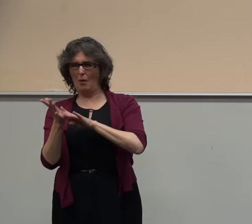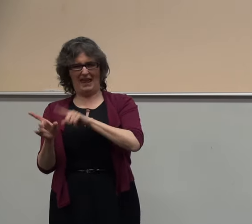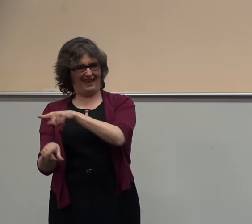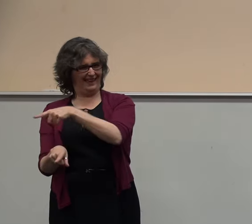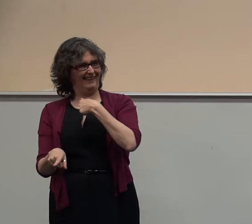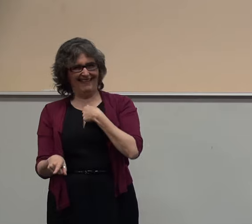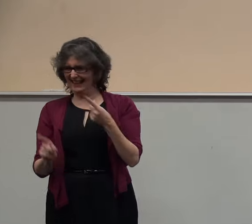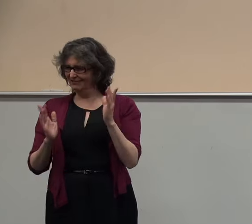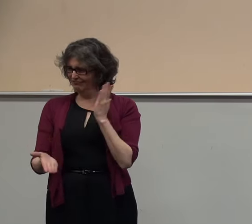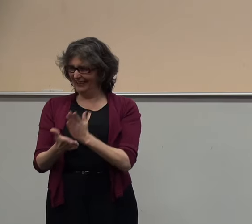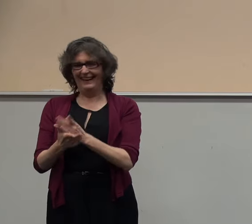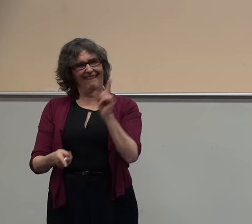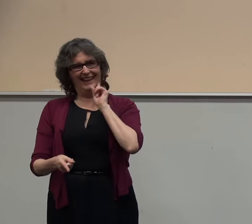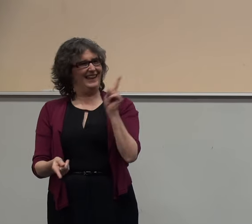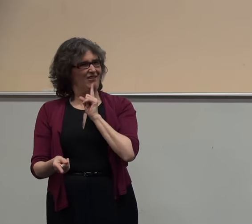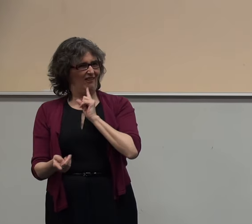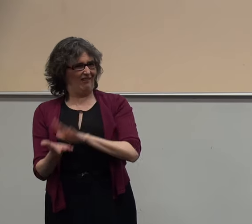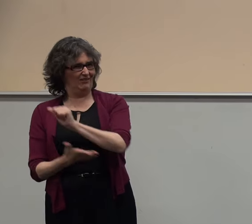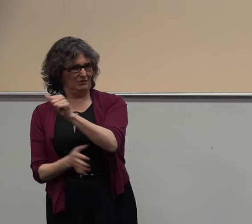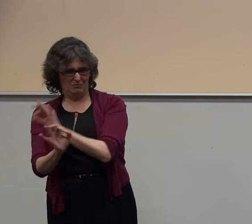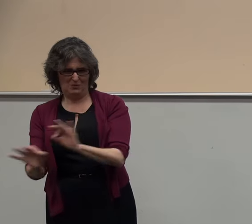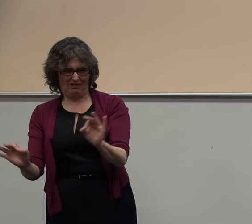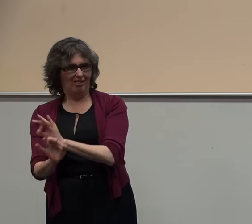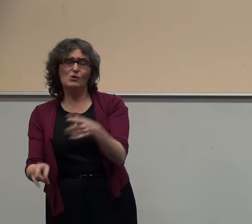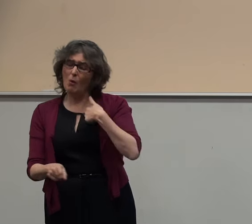think it ultimately it doesn't go far enough.